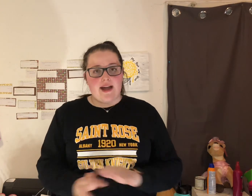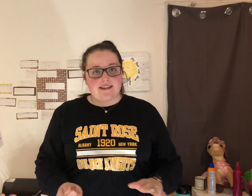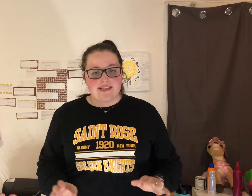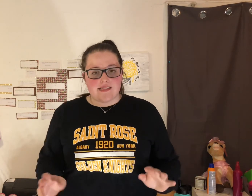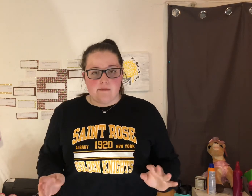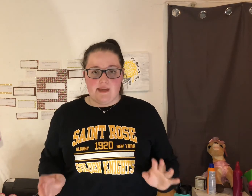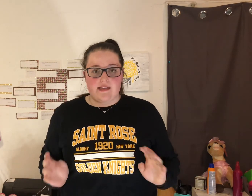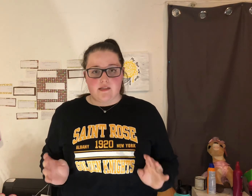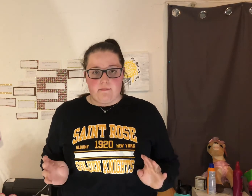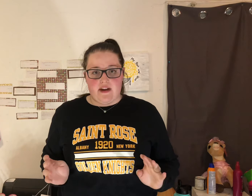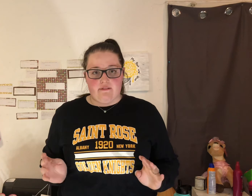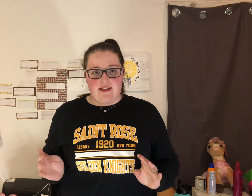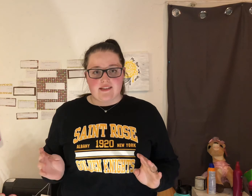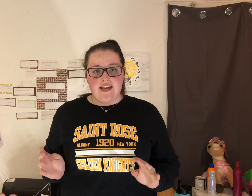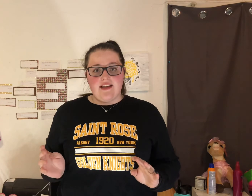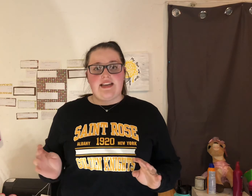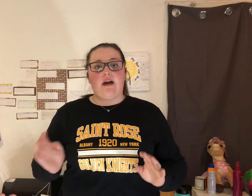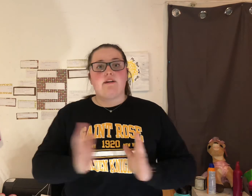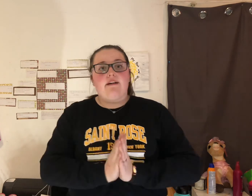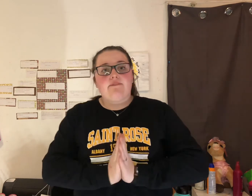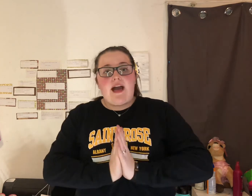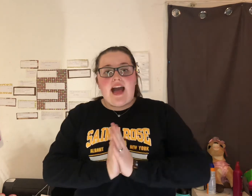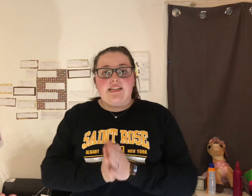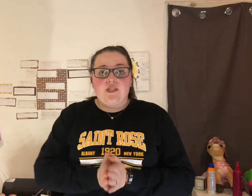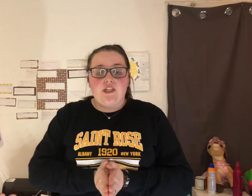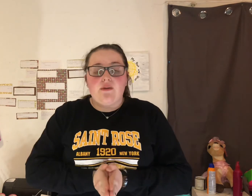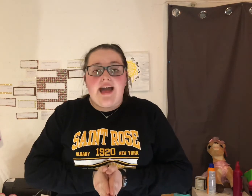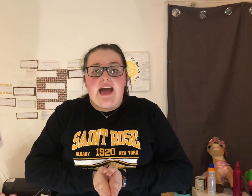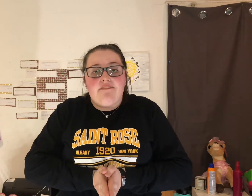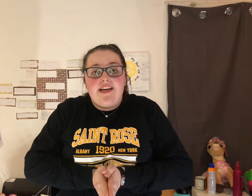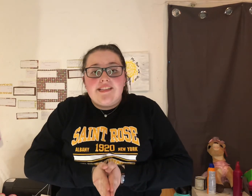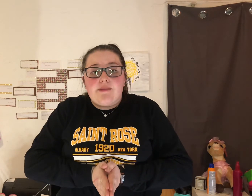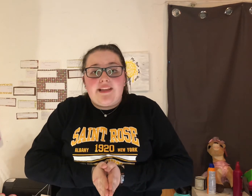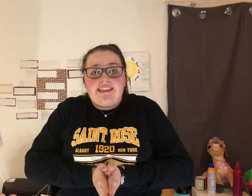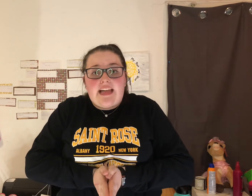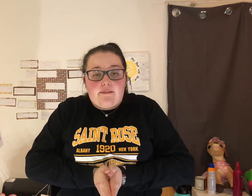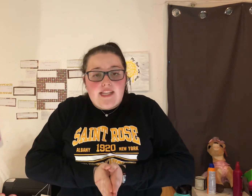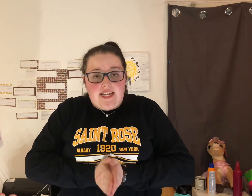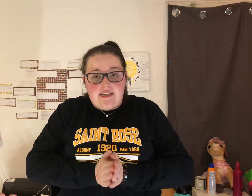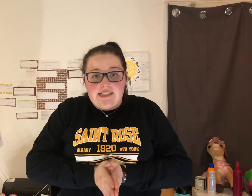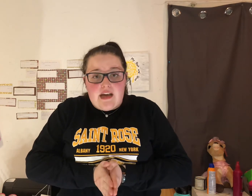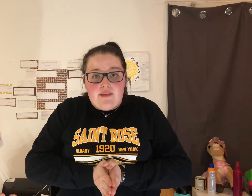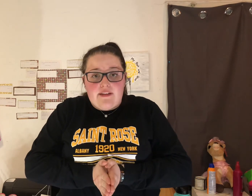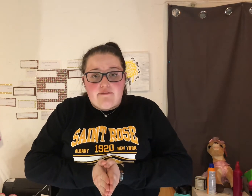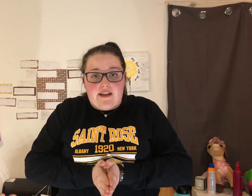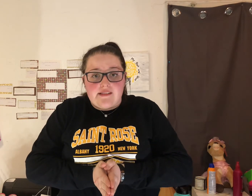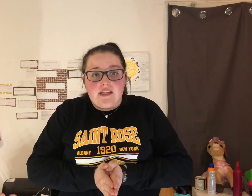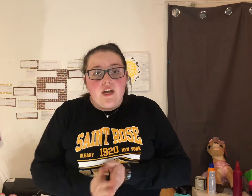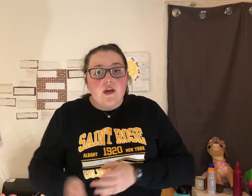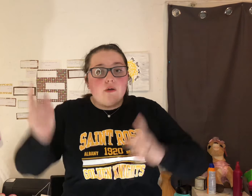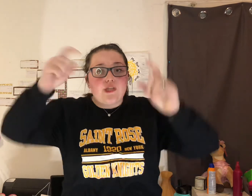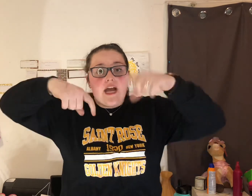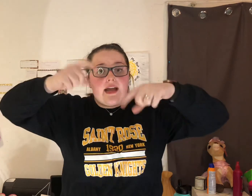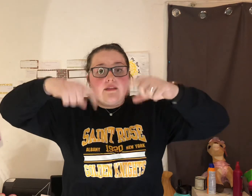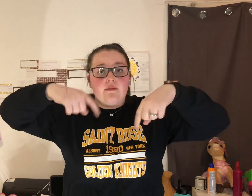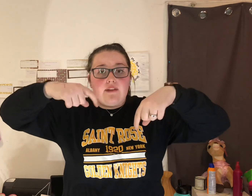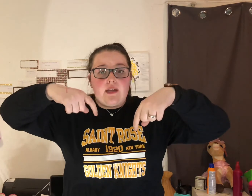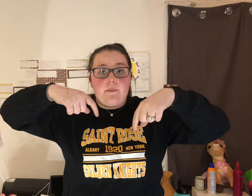Practice makes perfect. Now, if I do have some left-handed dominant friends, go check out the video